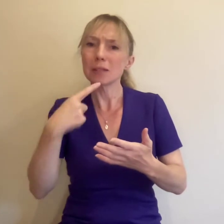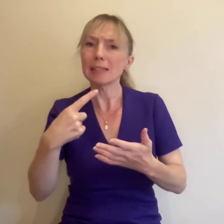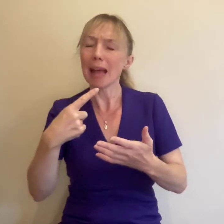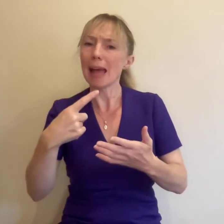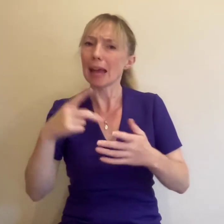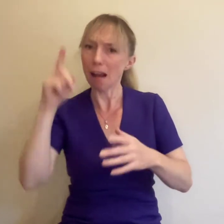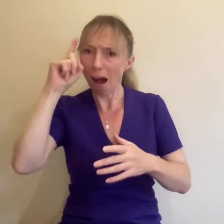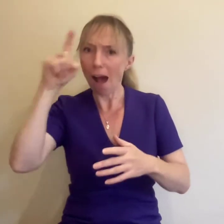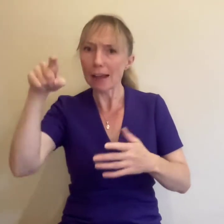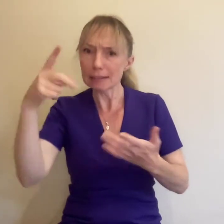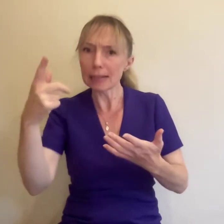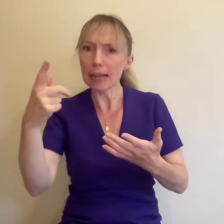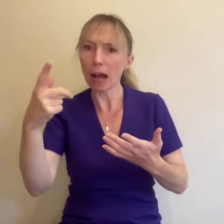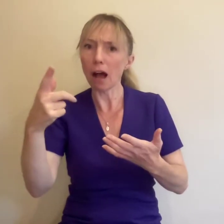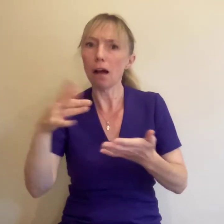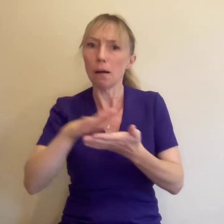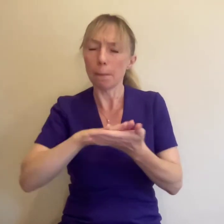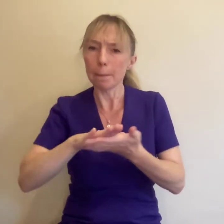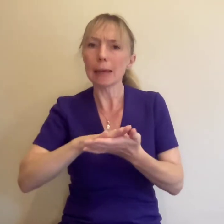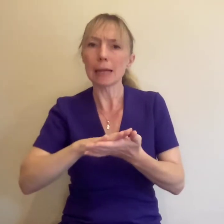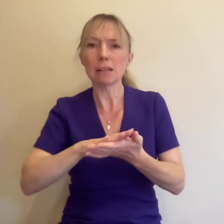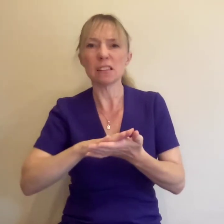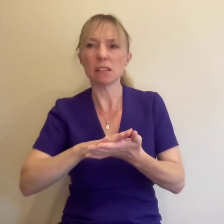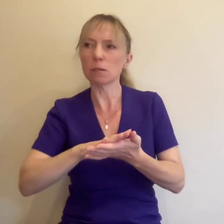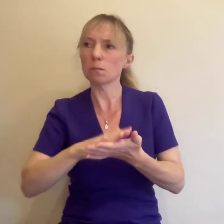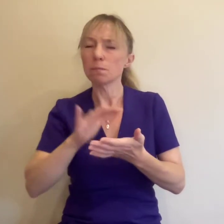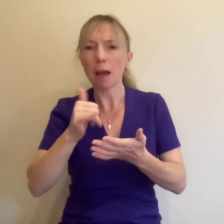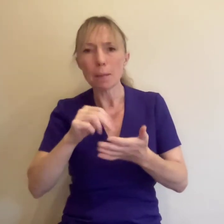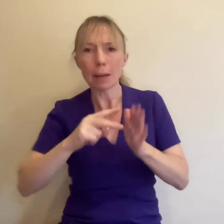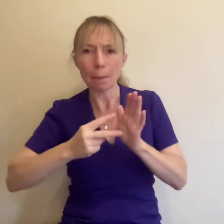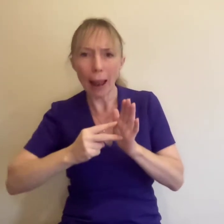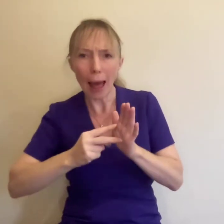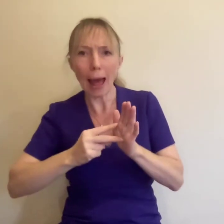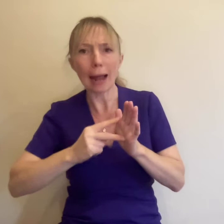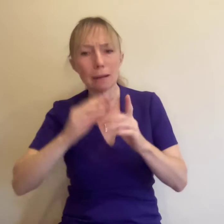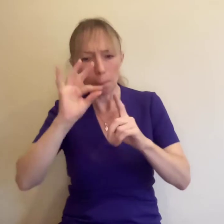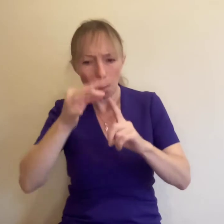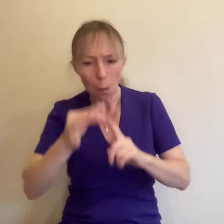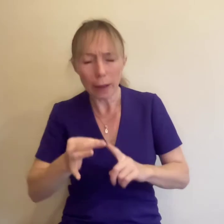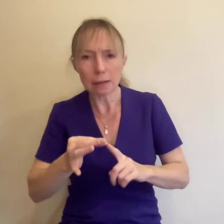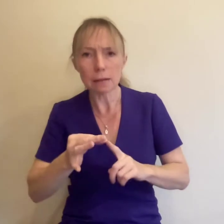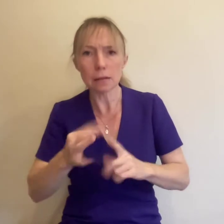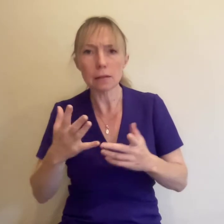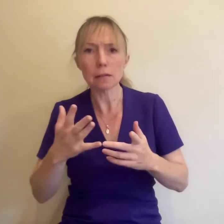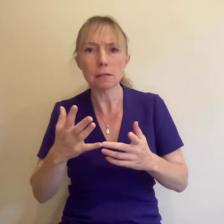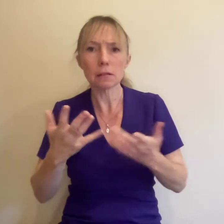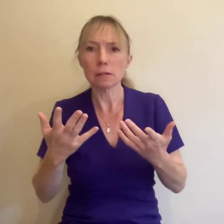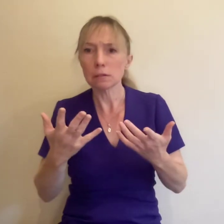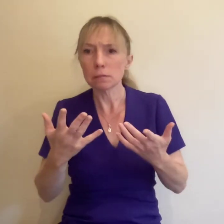mean you may have done initial planning and outlining of the idea for, e.g.,